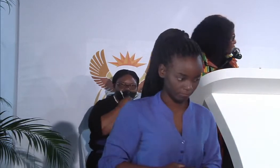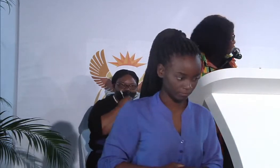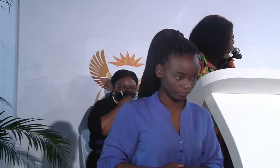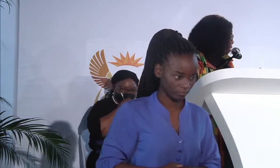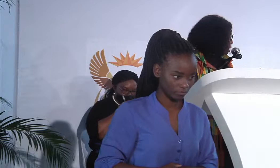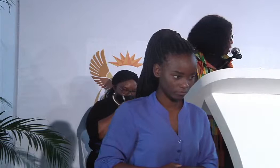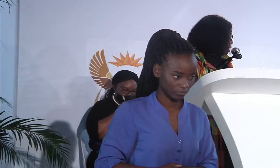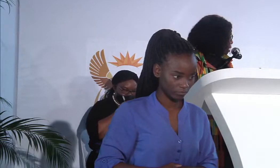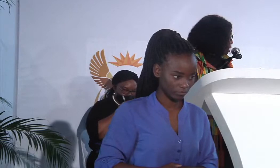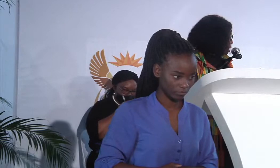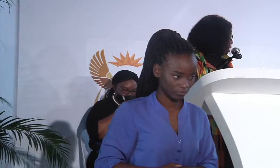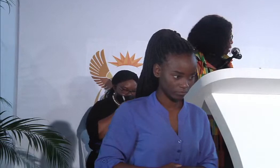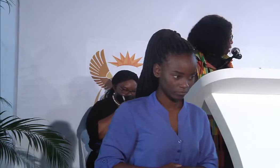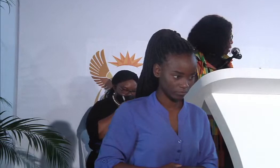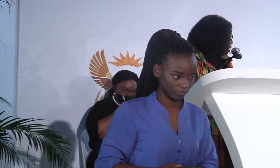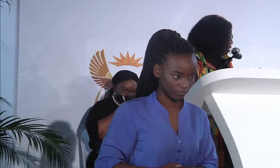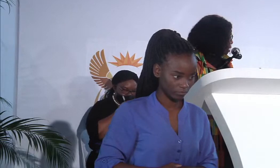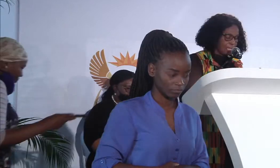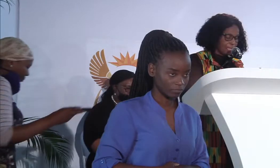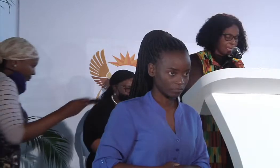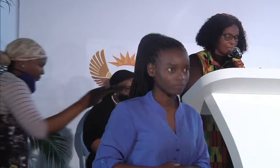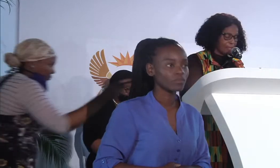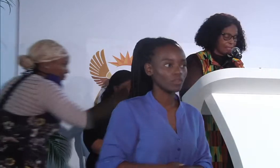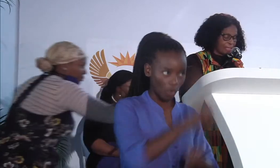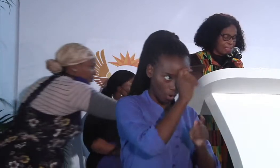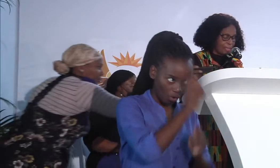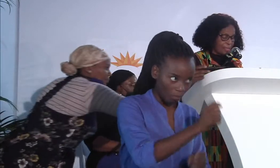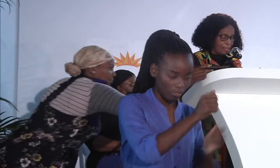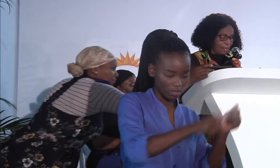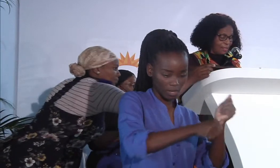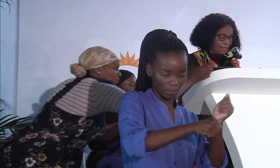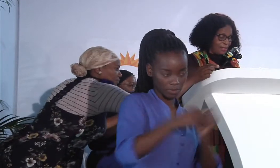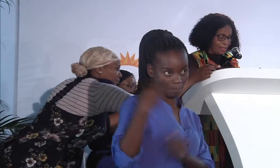Greetings to the Honorable Deputy Minister.